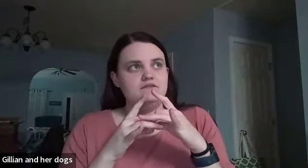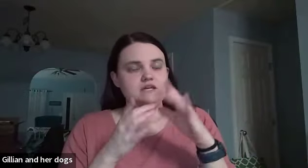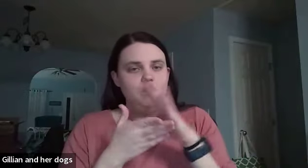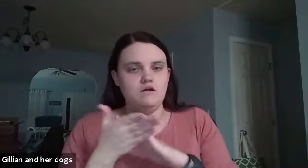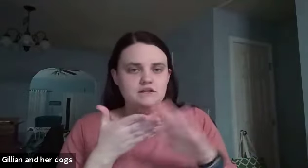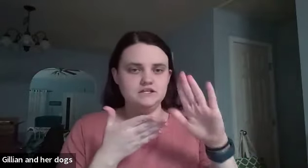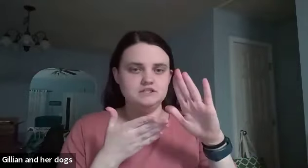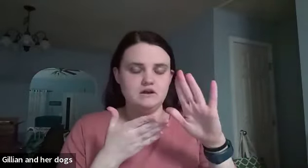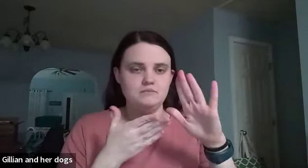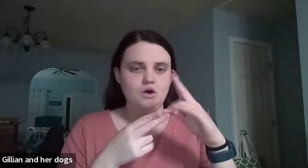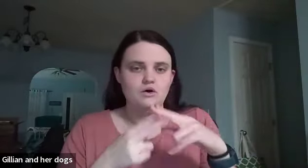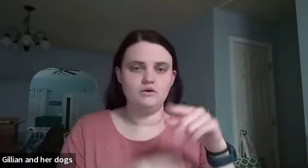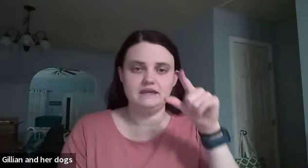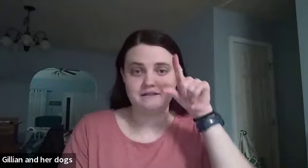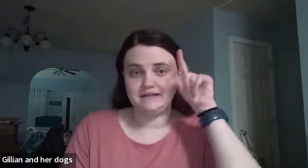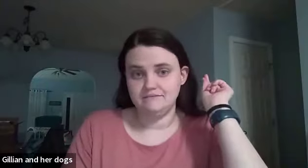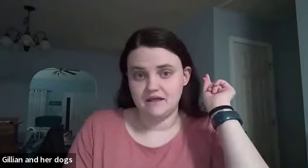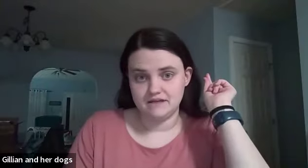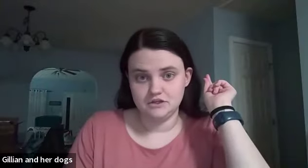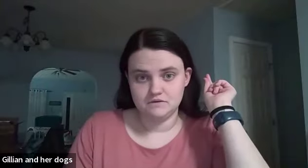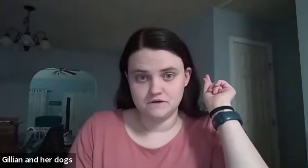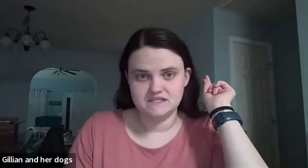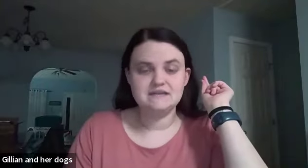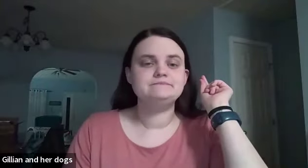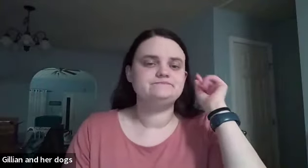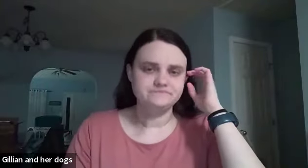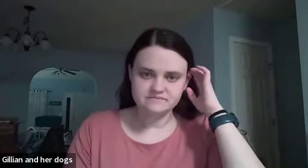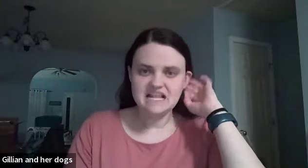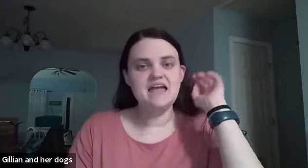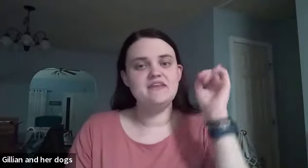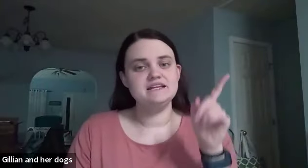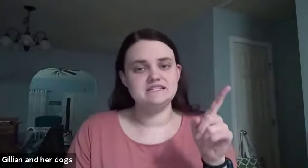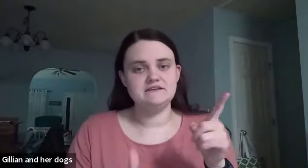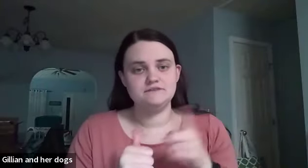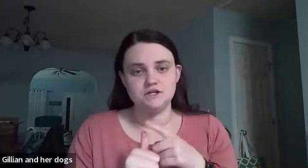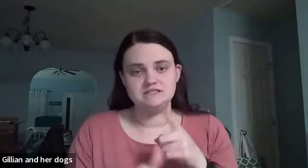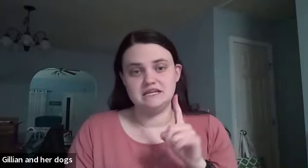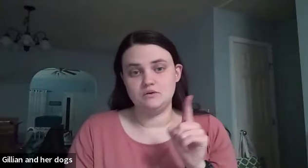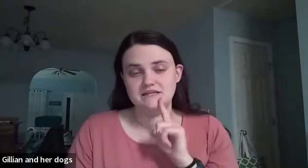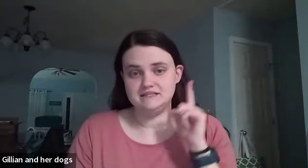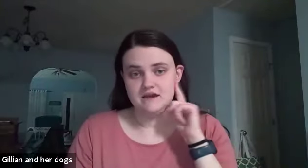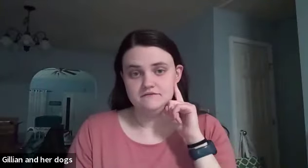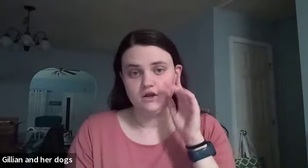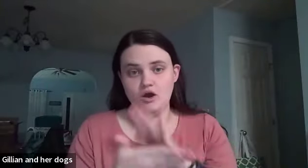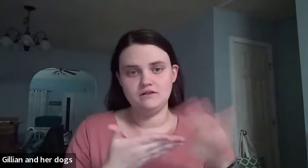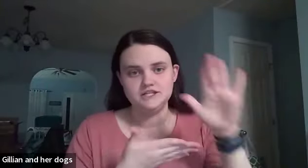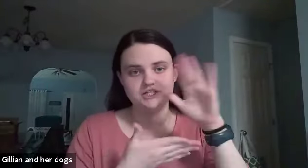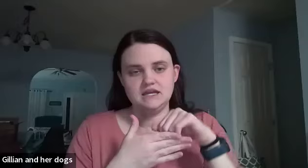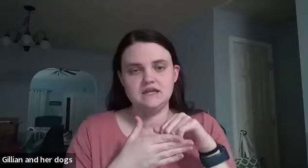at the college called Gallaudet University. And that is the first and only deaf college